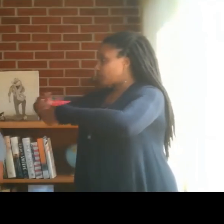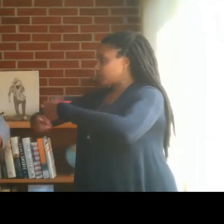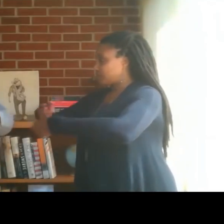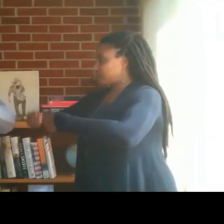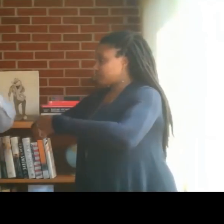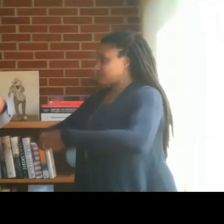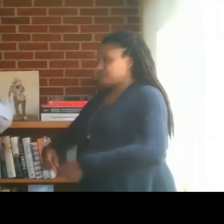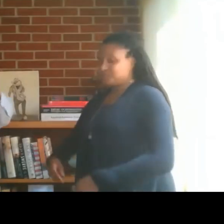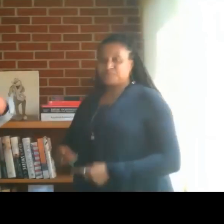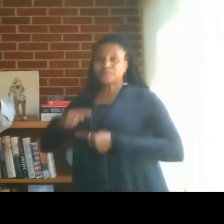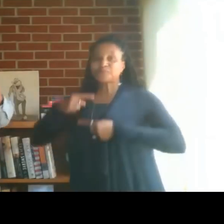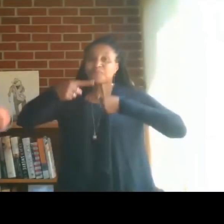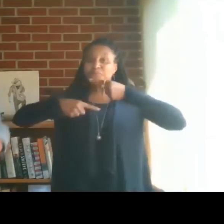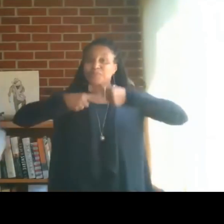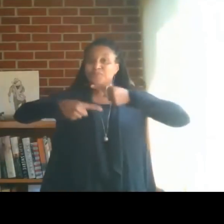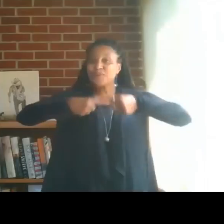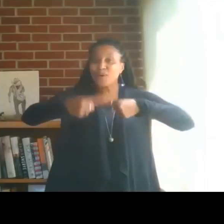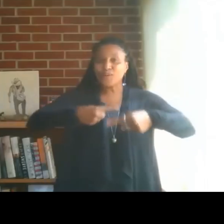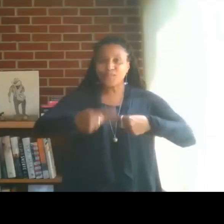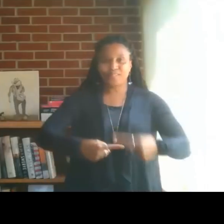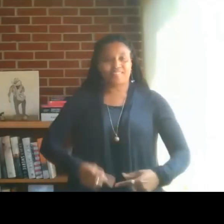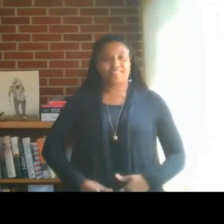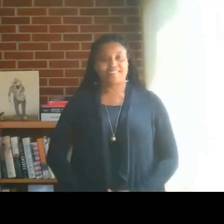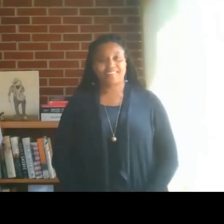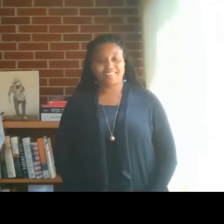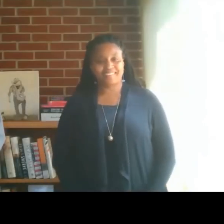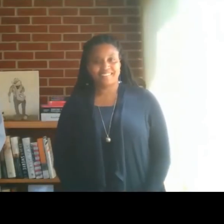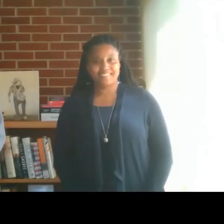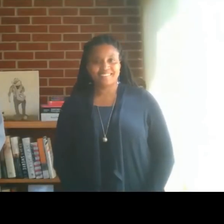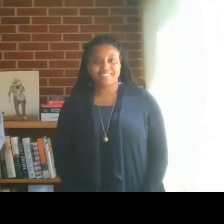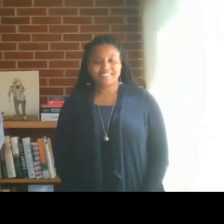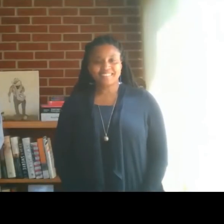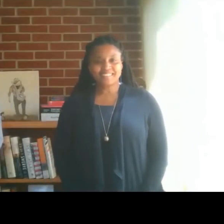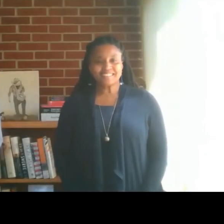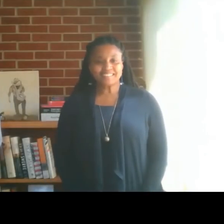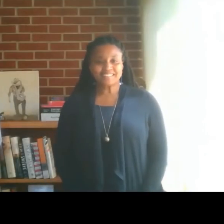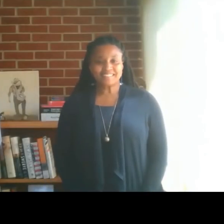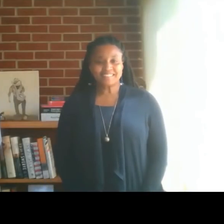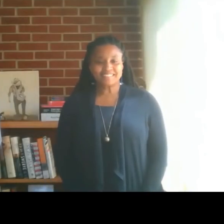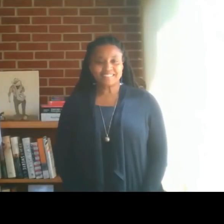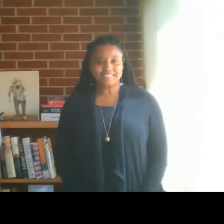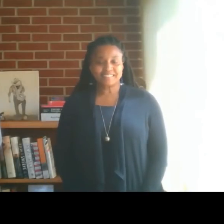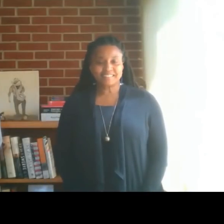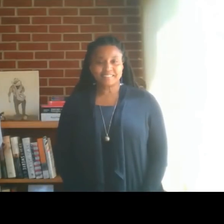Roll. Roll. Roll. And you do it.